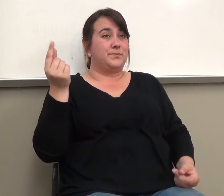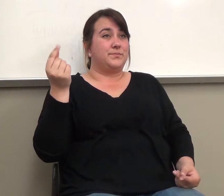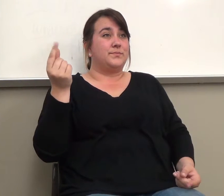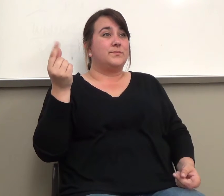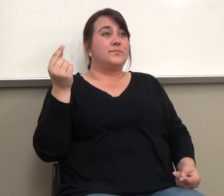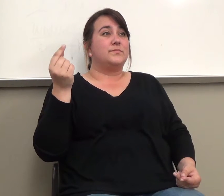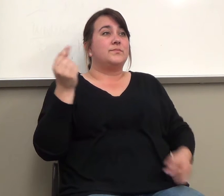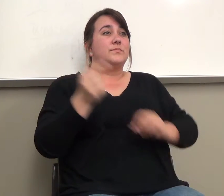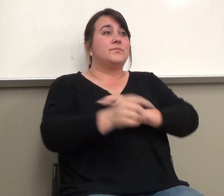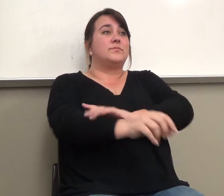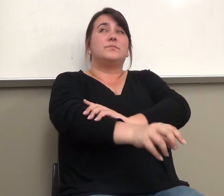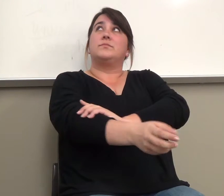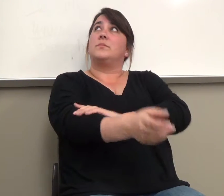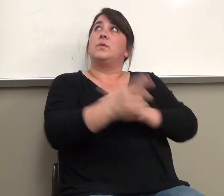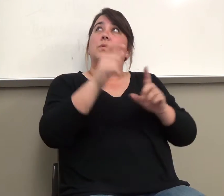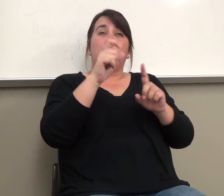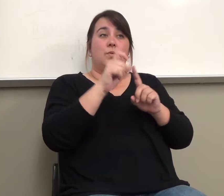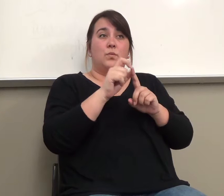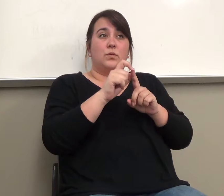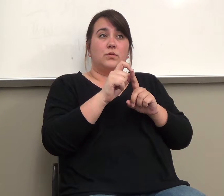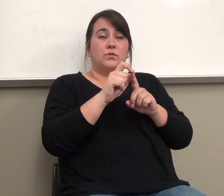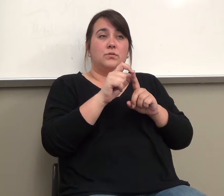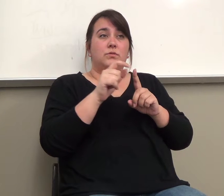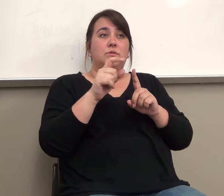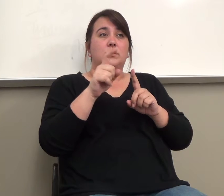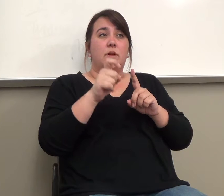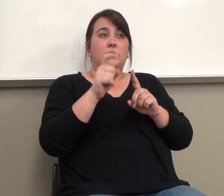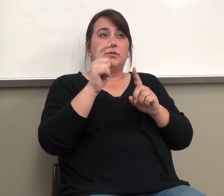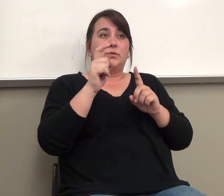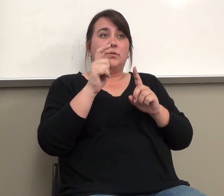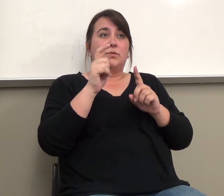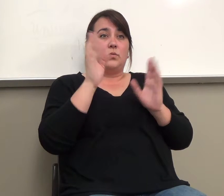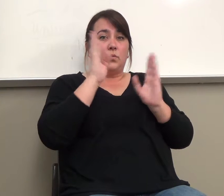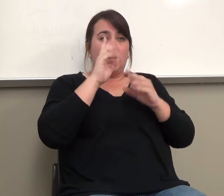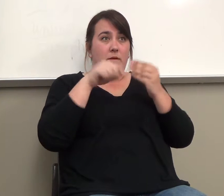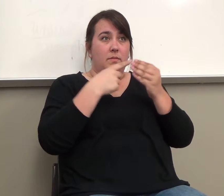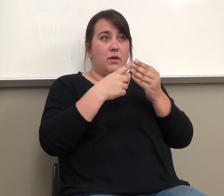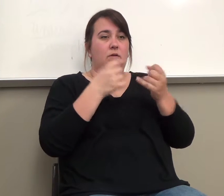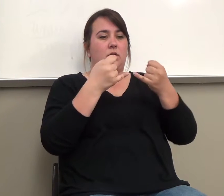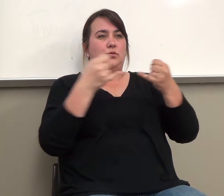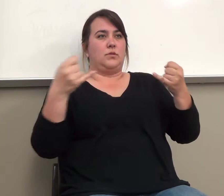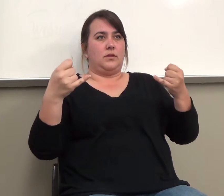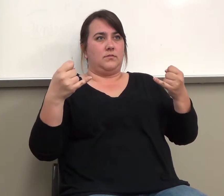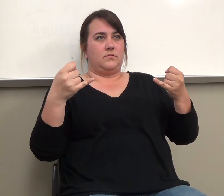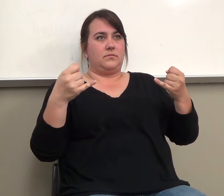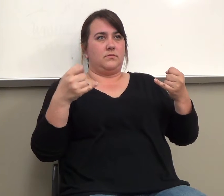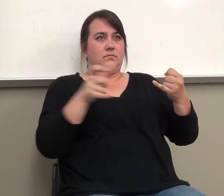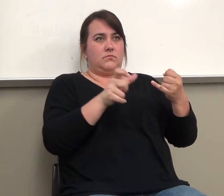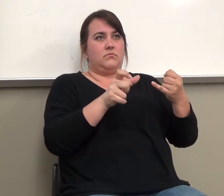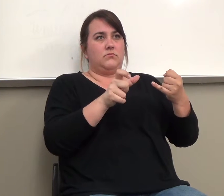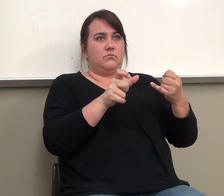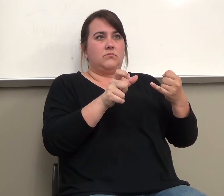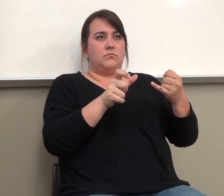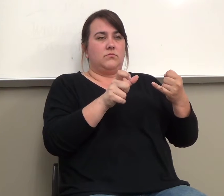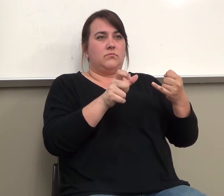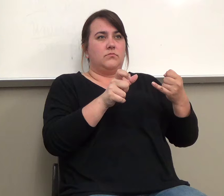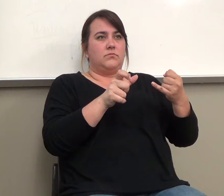the words you have to worry about are underlined. This is the only time I'm going to do this.